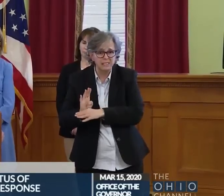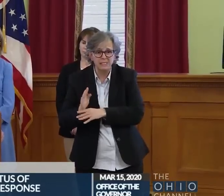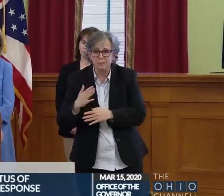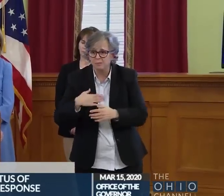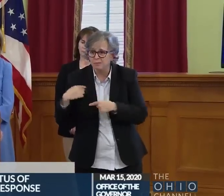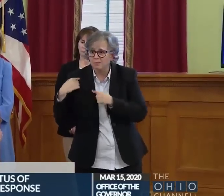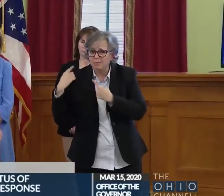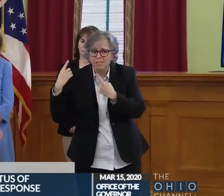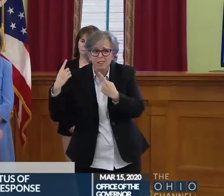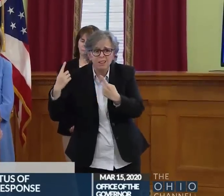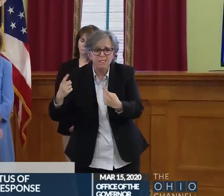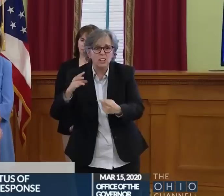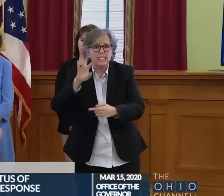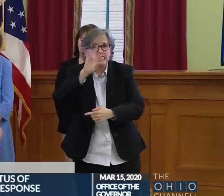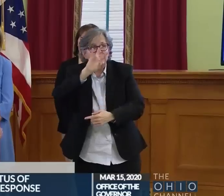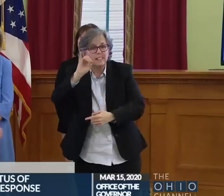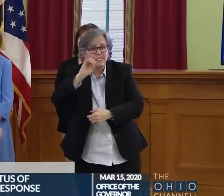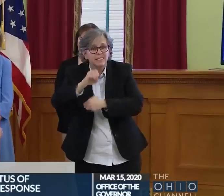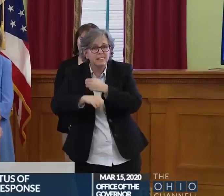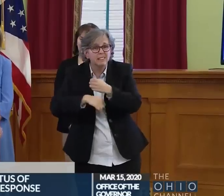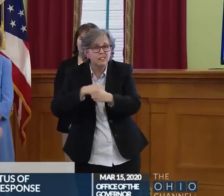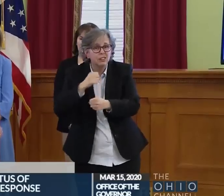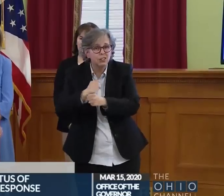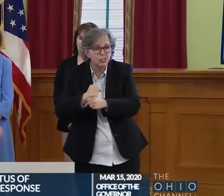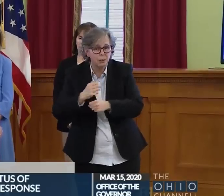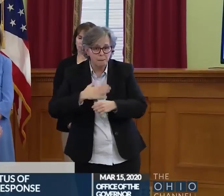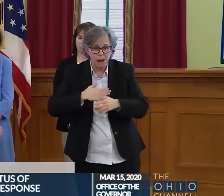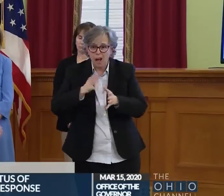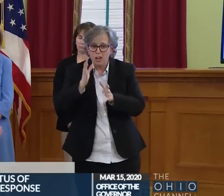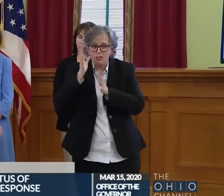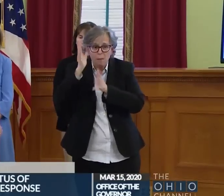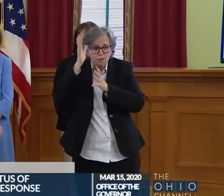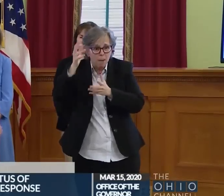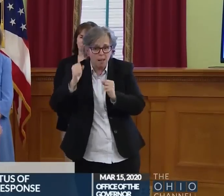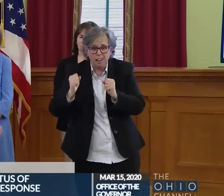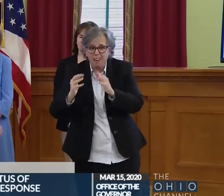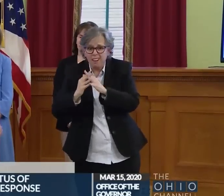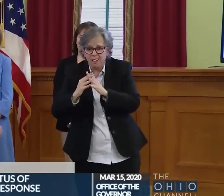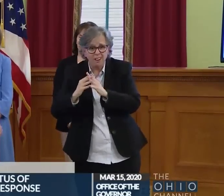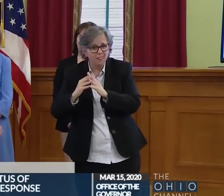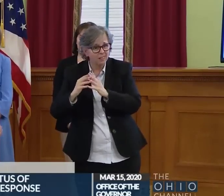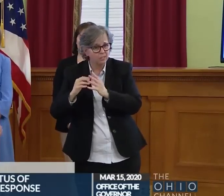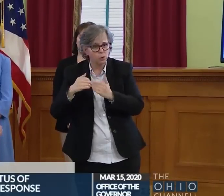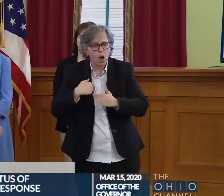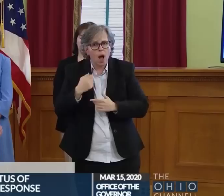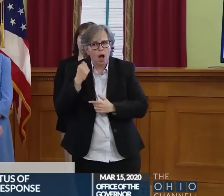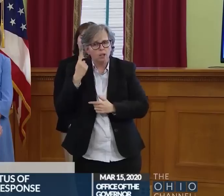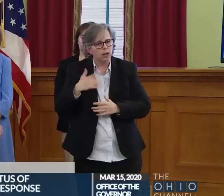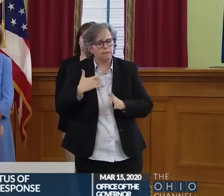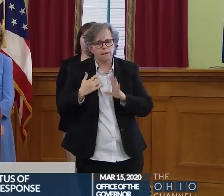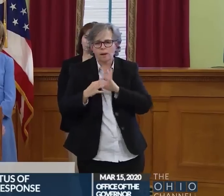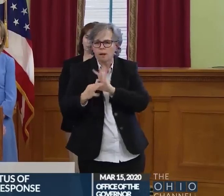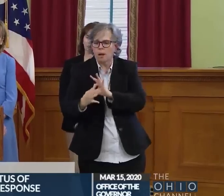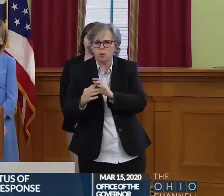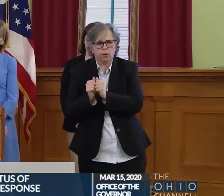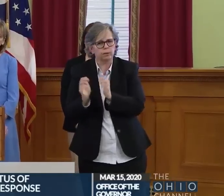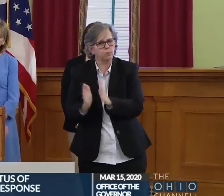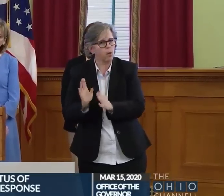for about 70 years, started by my grandparents. I know how tough it is in small businesses.